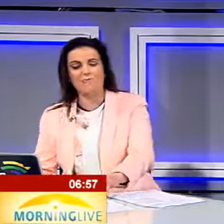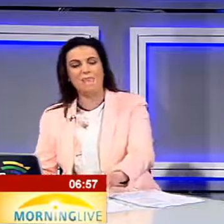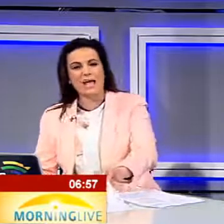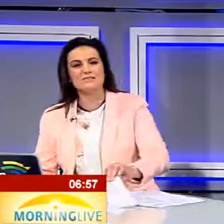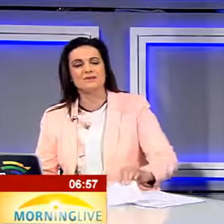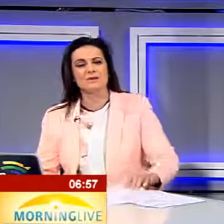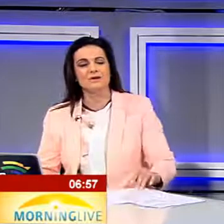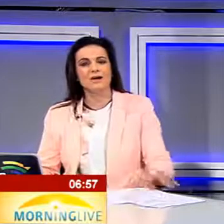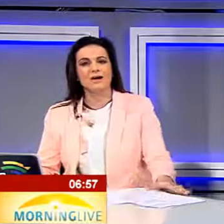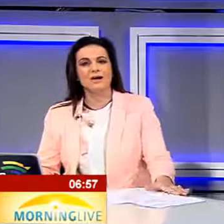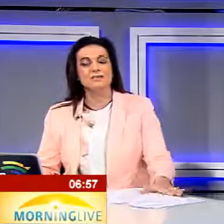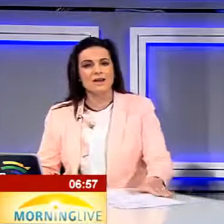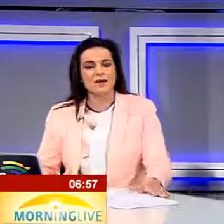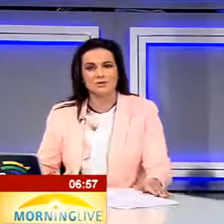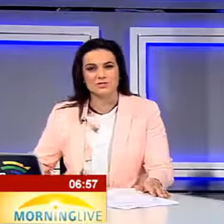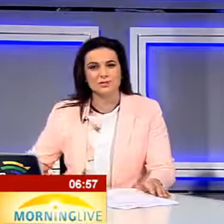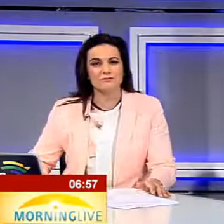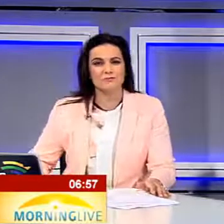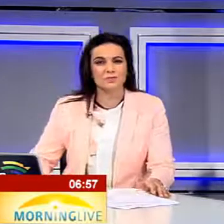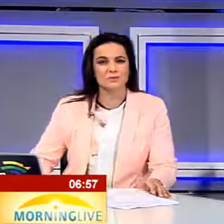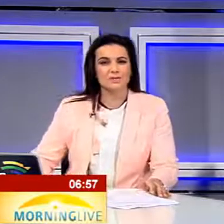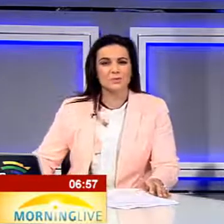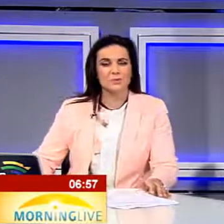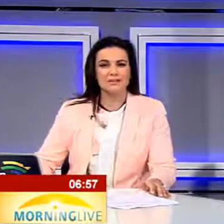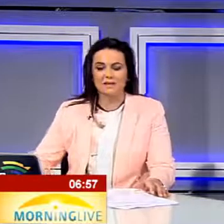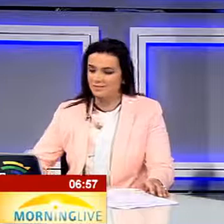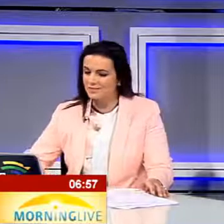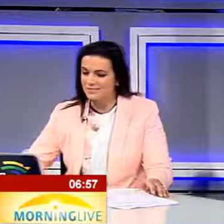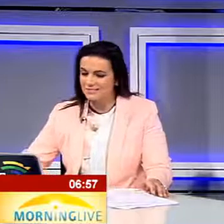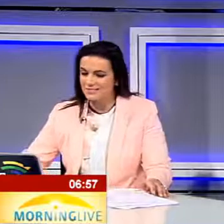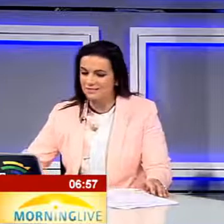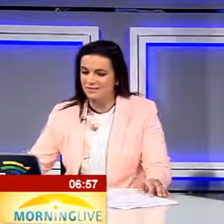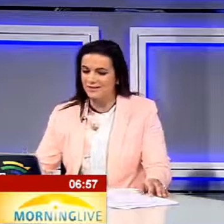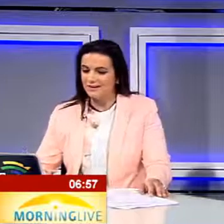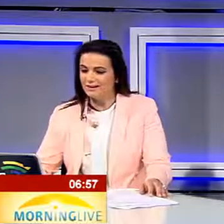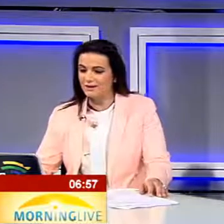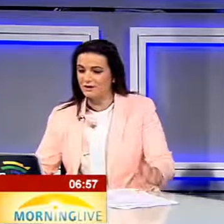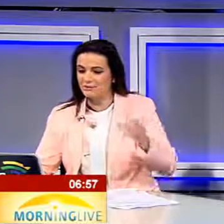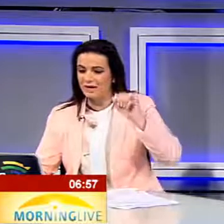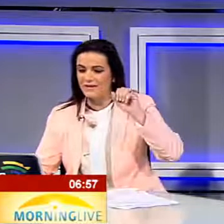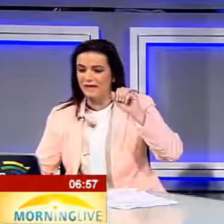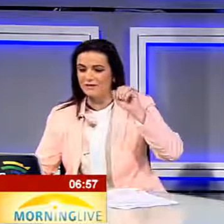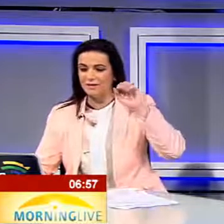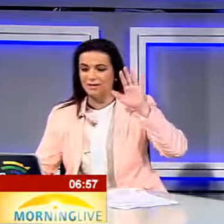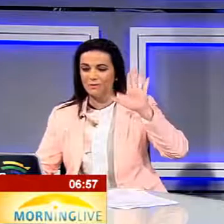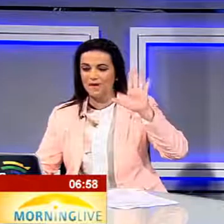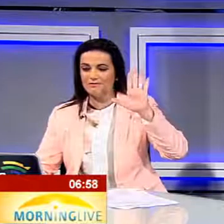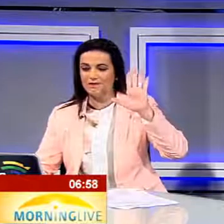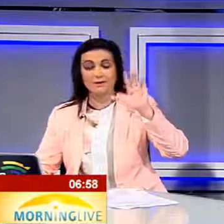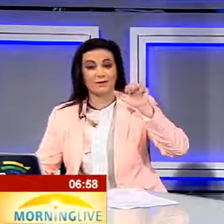of PanSALB, Sign Language, the official 12th language here in South Africa. The goodbye now, I wave and I go